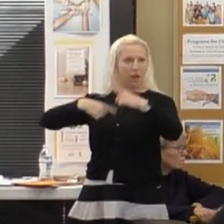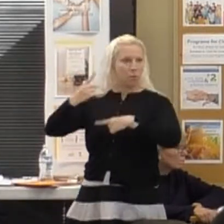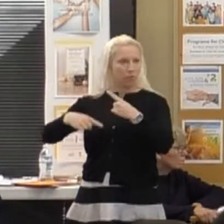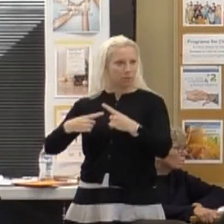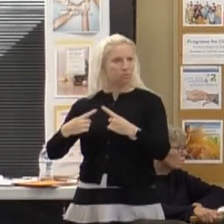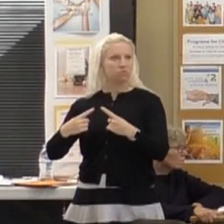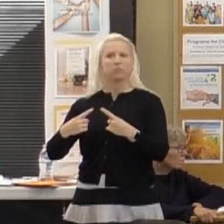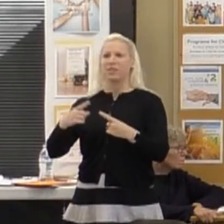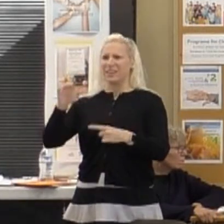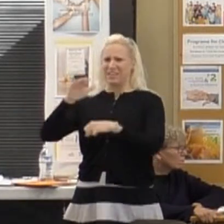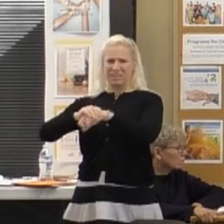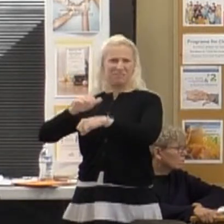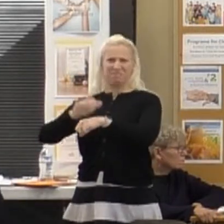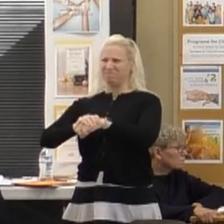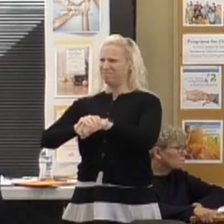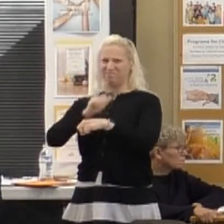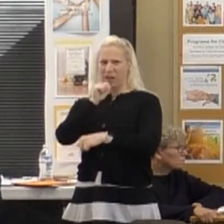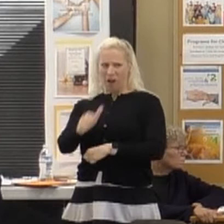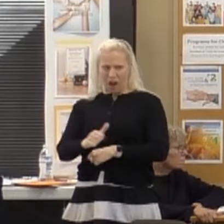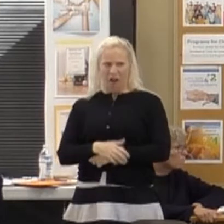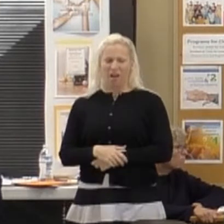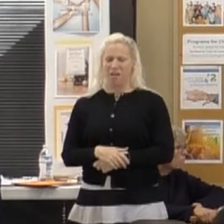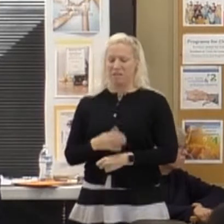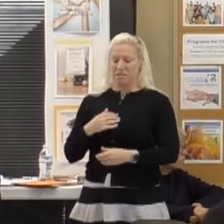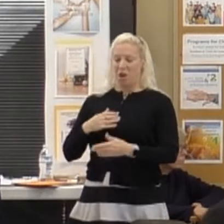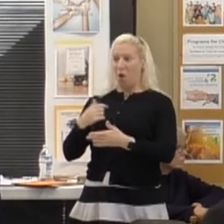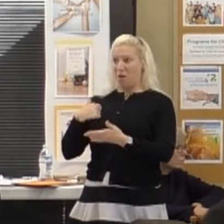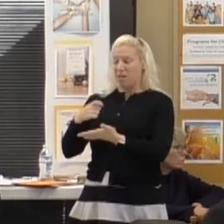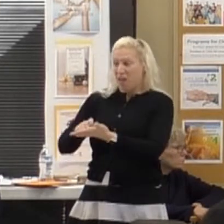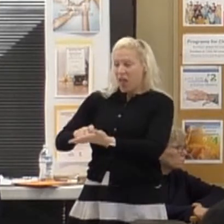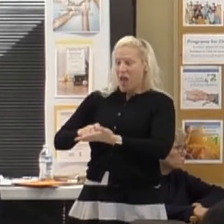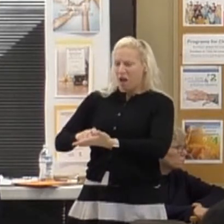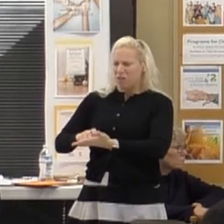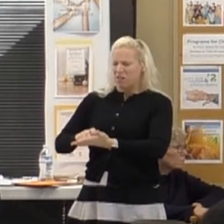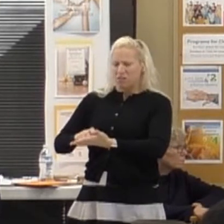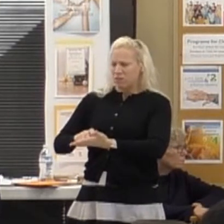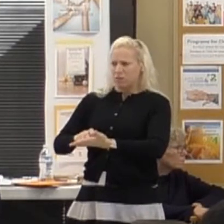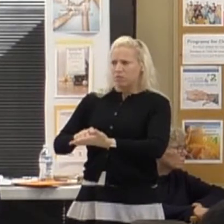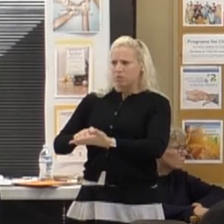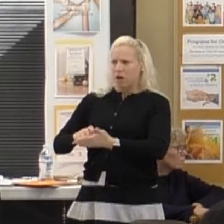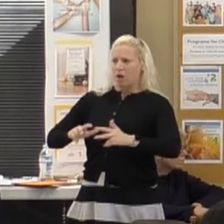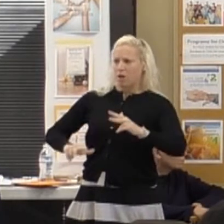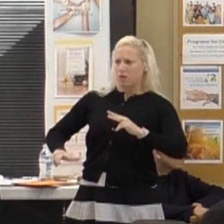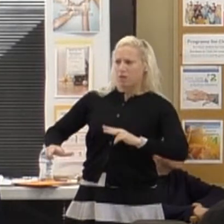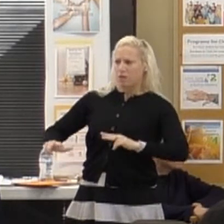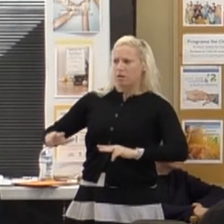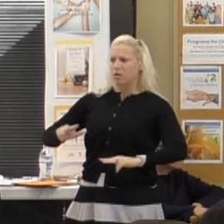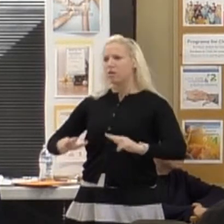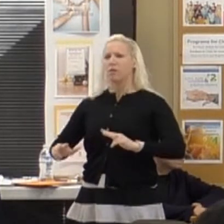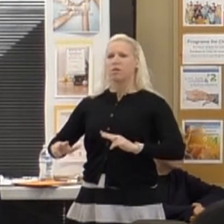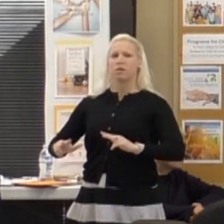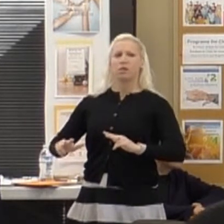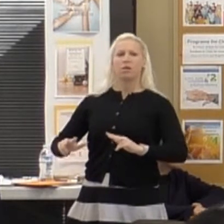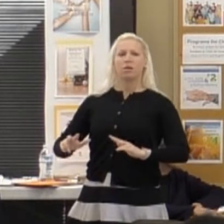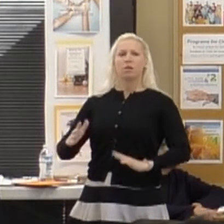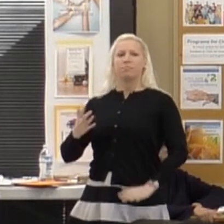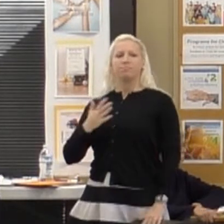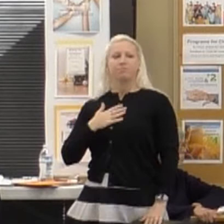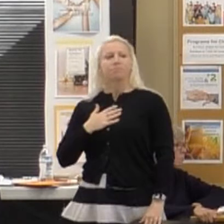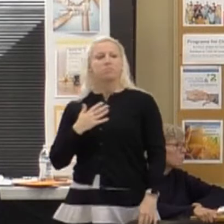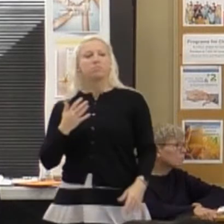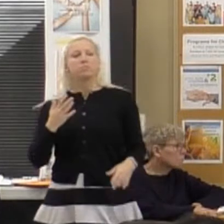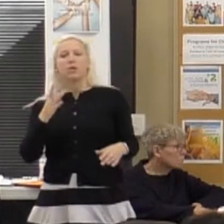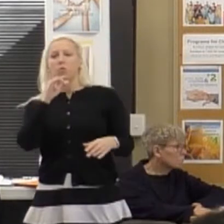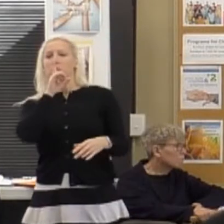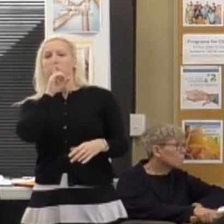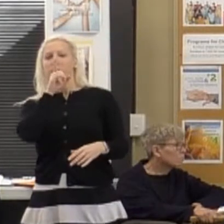Language is their first language. And English is not. So when you choose to communicate with those